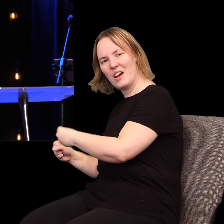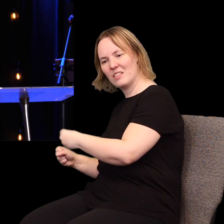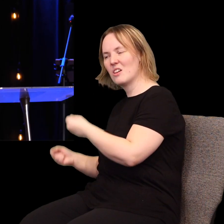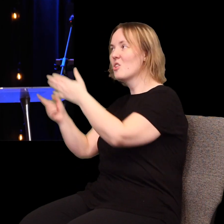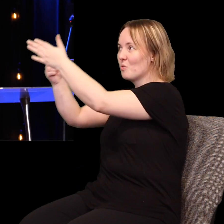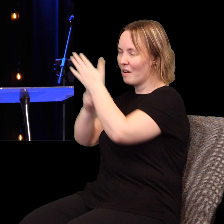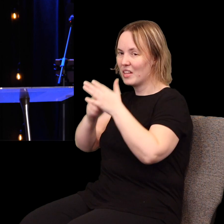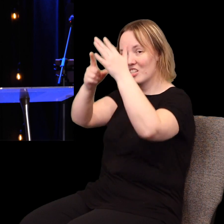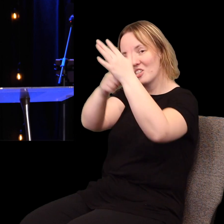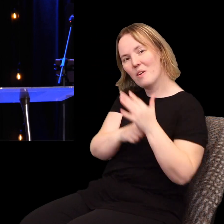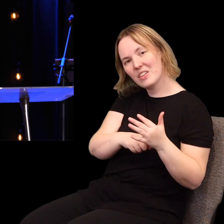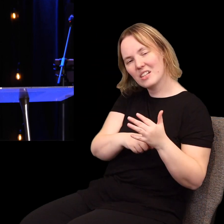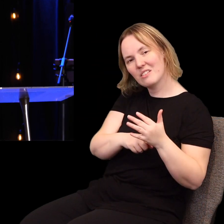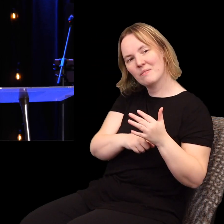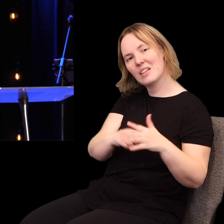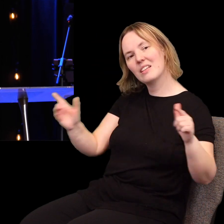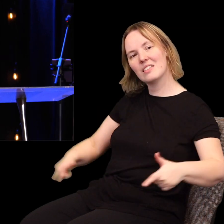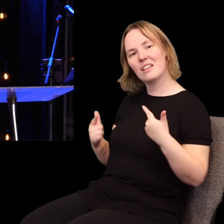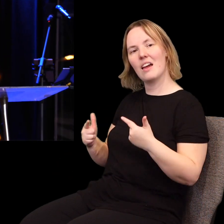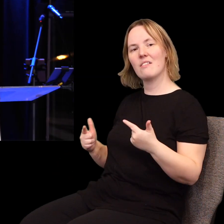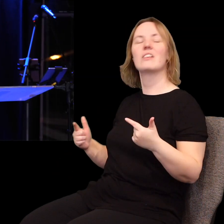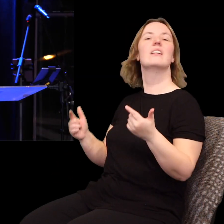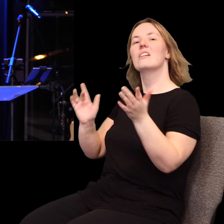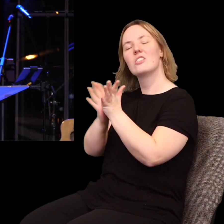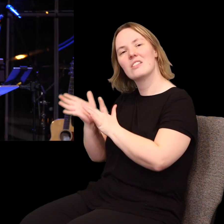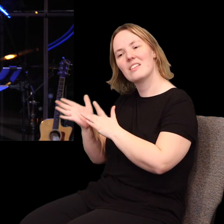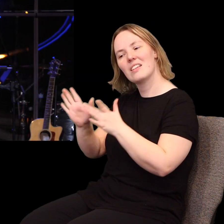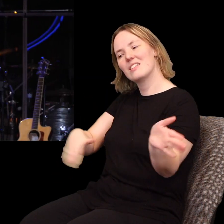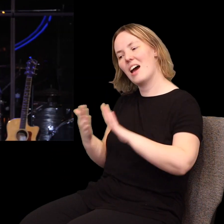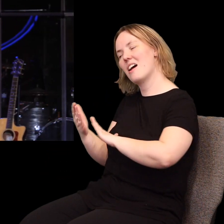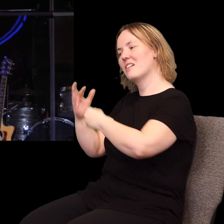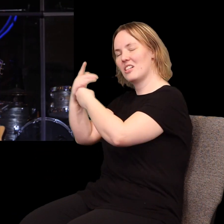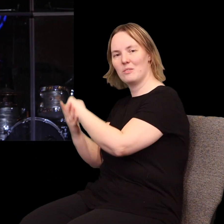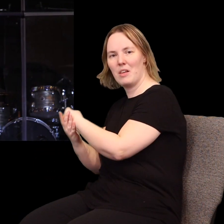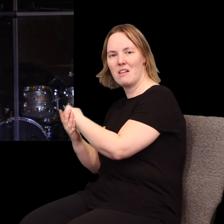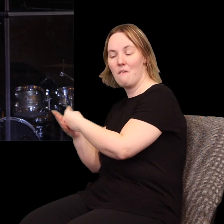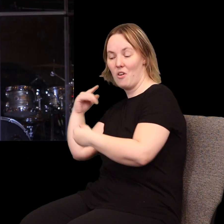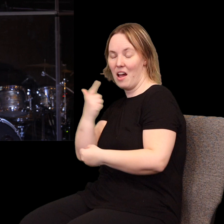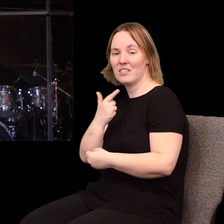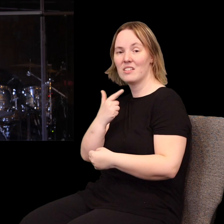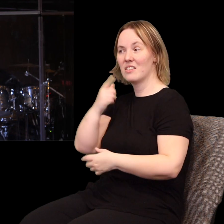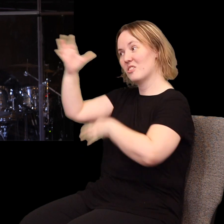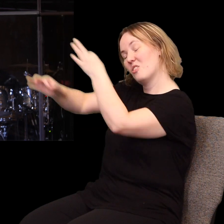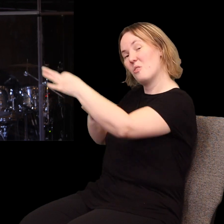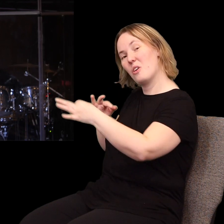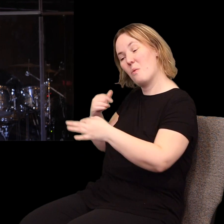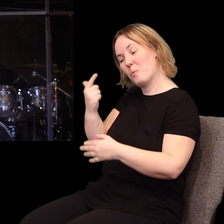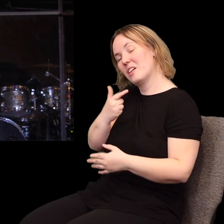to strength, from revelation to revelation. That is the life Jesus died and shed his blood for us to actually